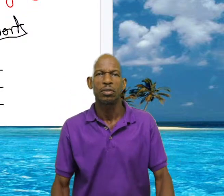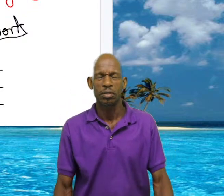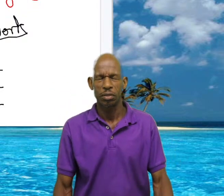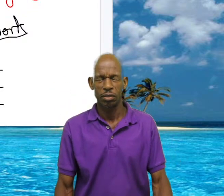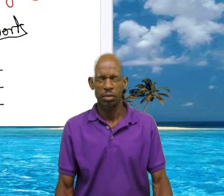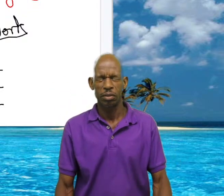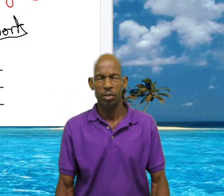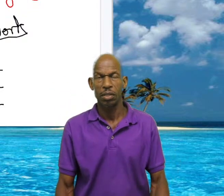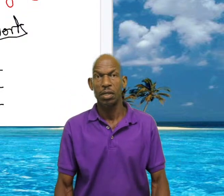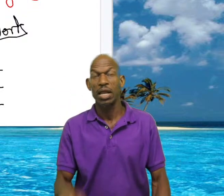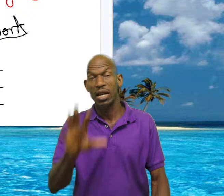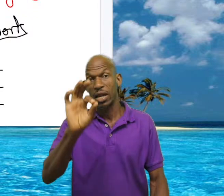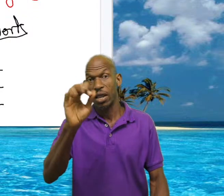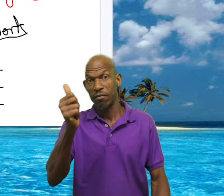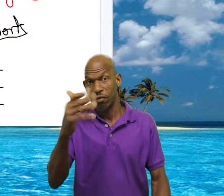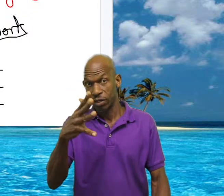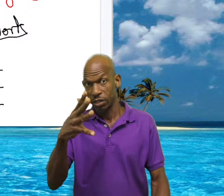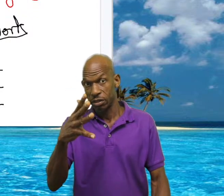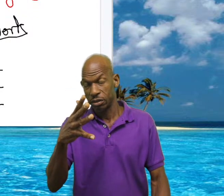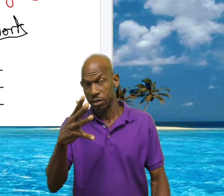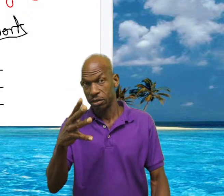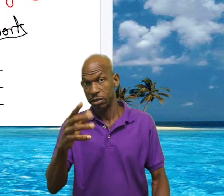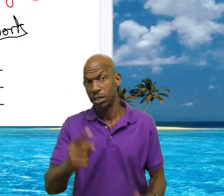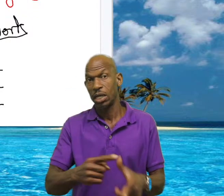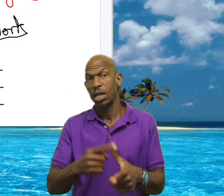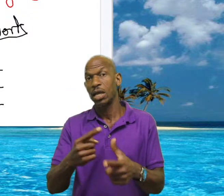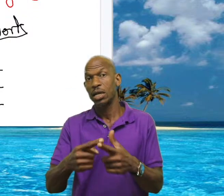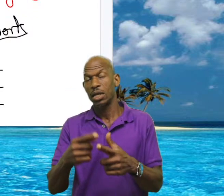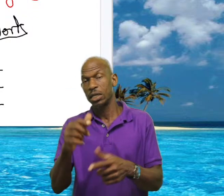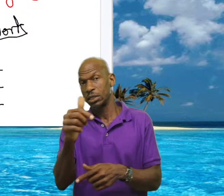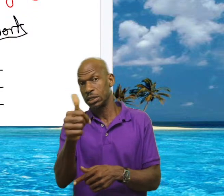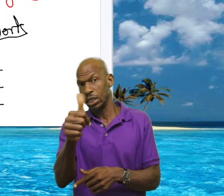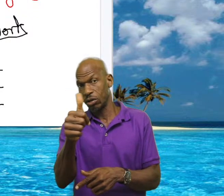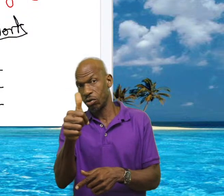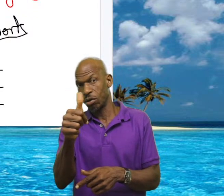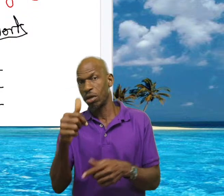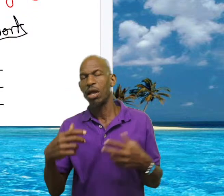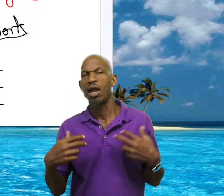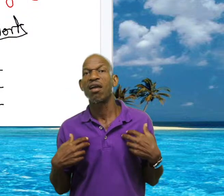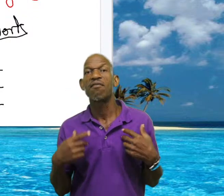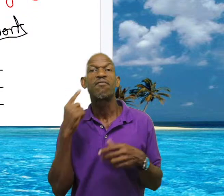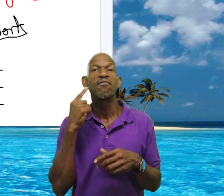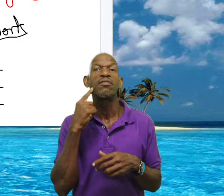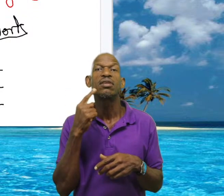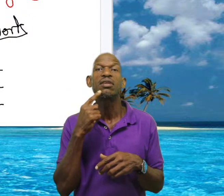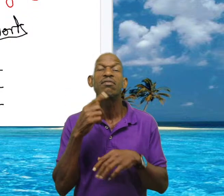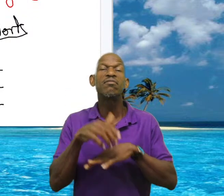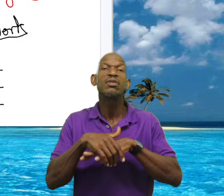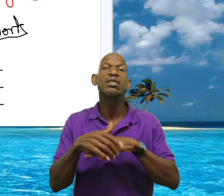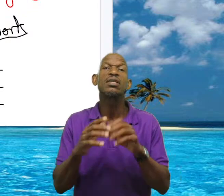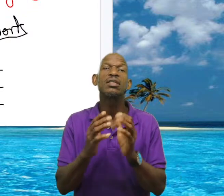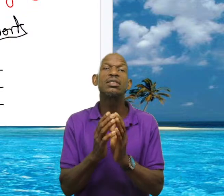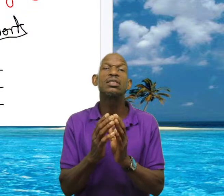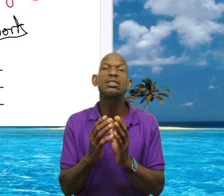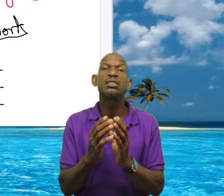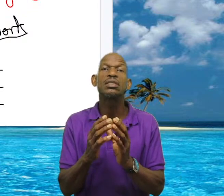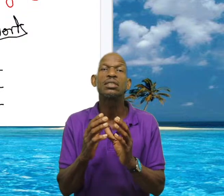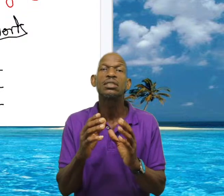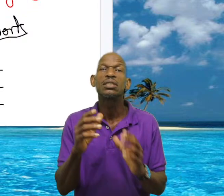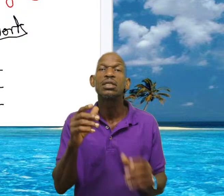at 9:15, and then we start 10 o'clock where we have deaf English 2. Those people who are in that